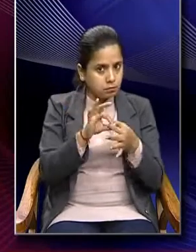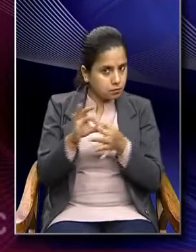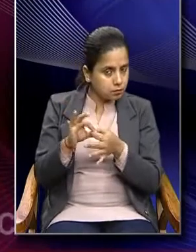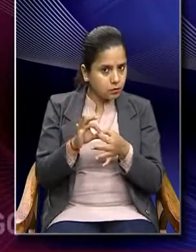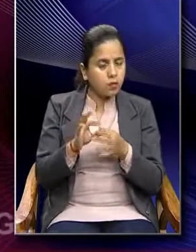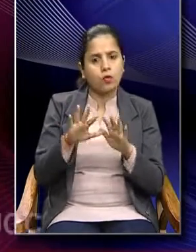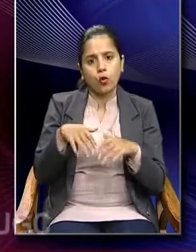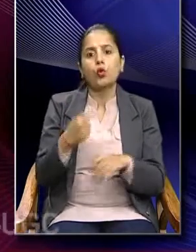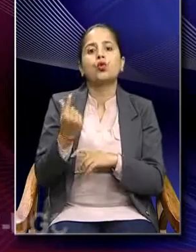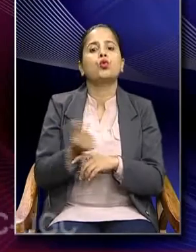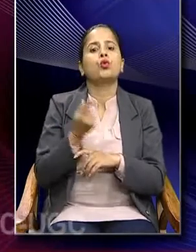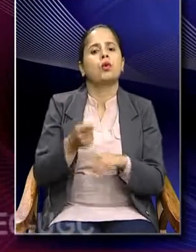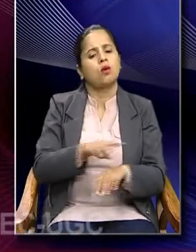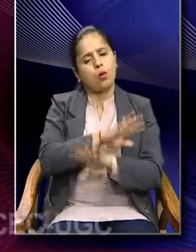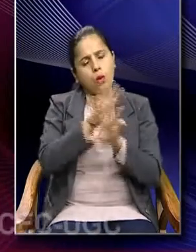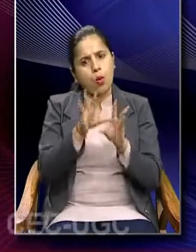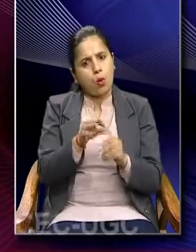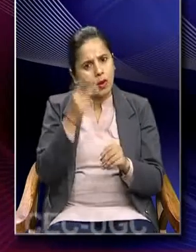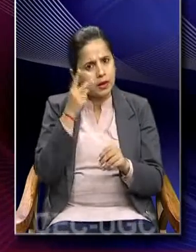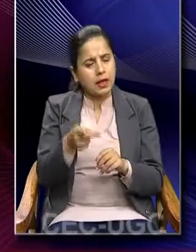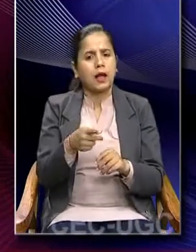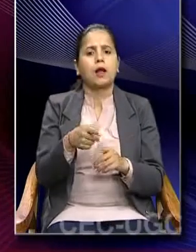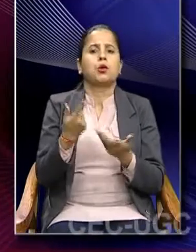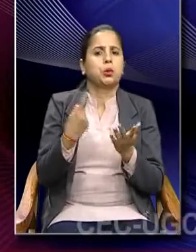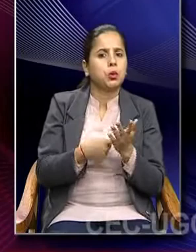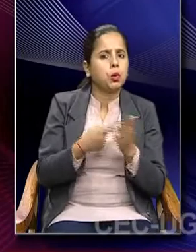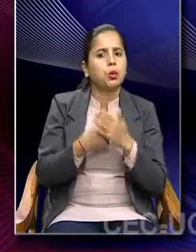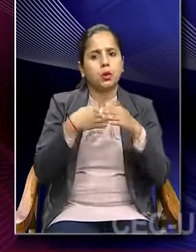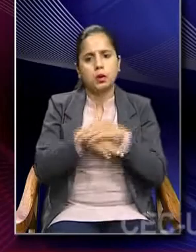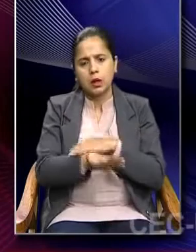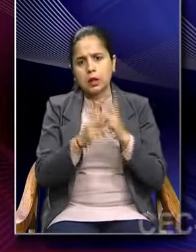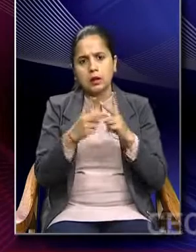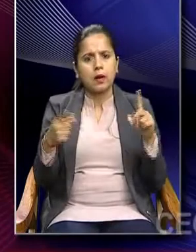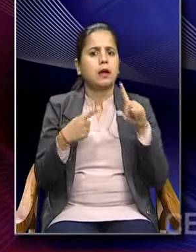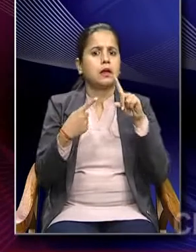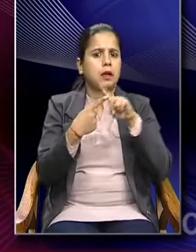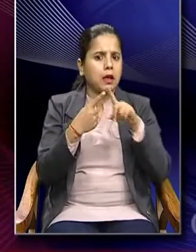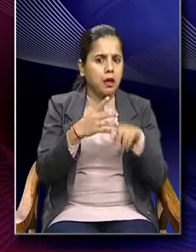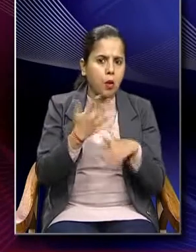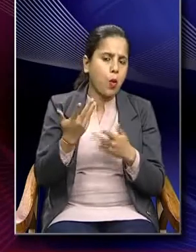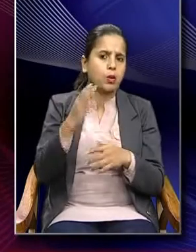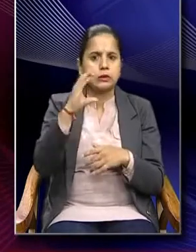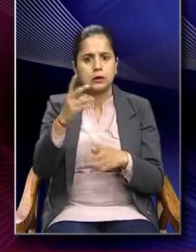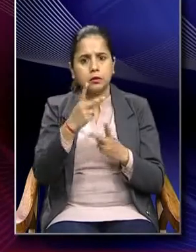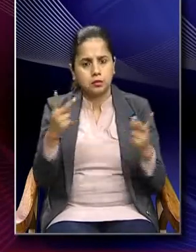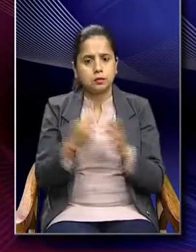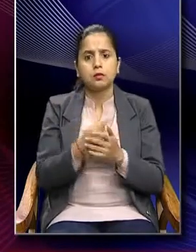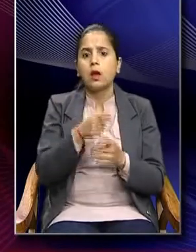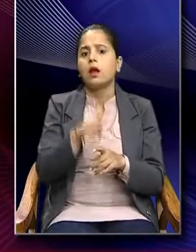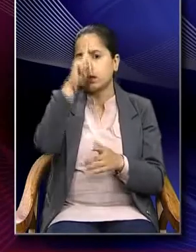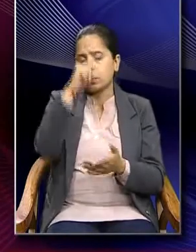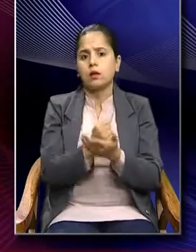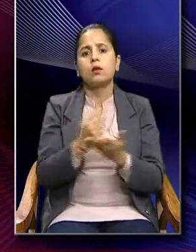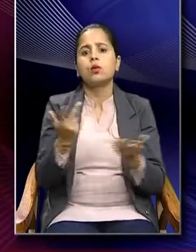or the use of all these things or the terms and conditions of using all those things, they are determined by the